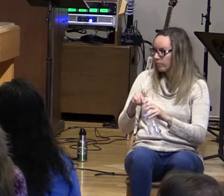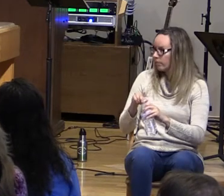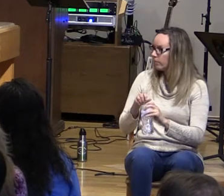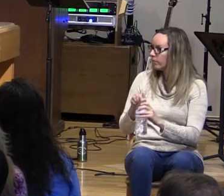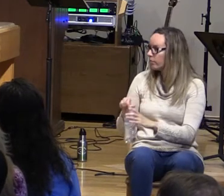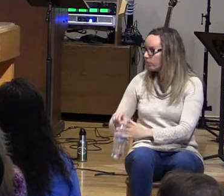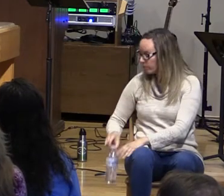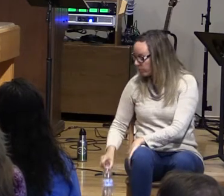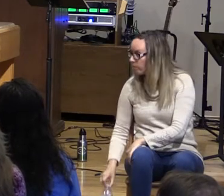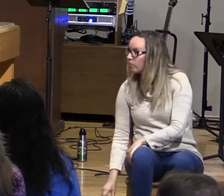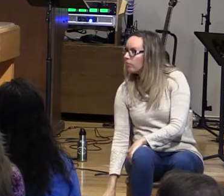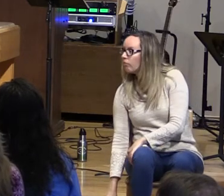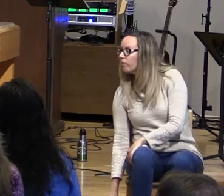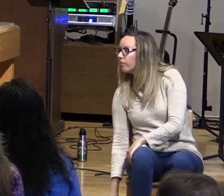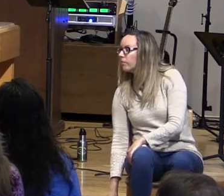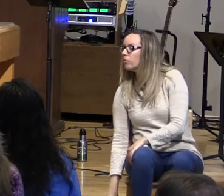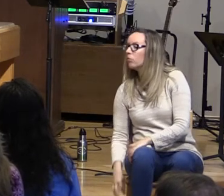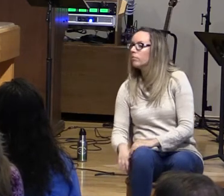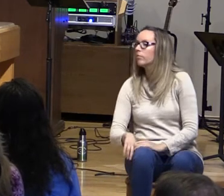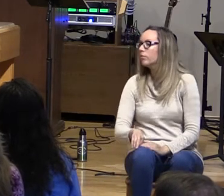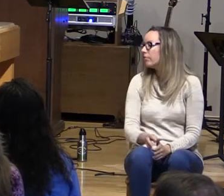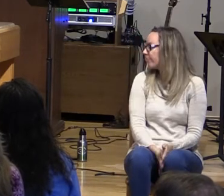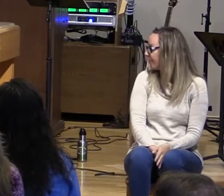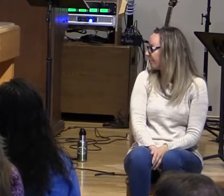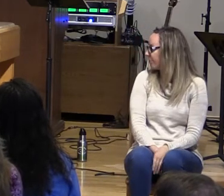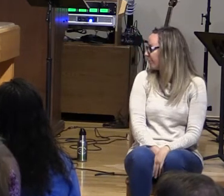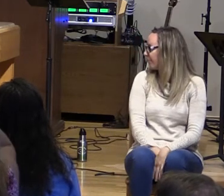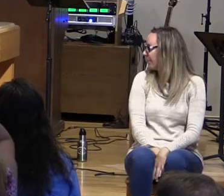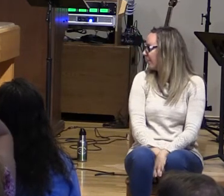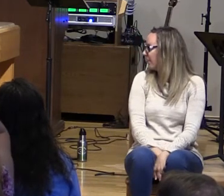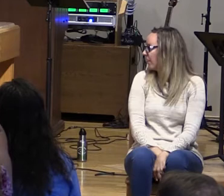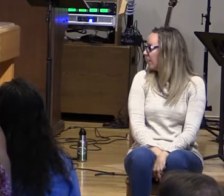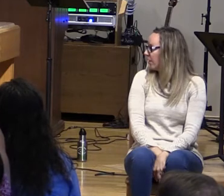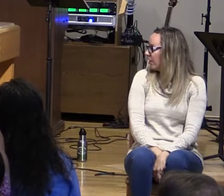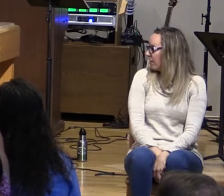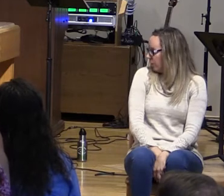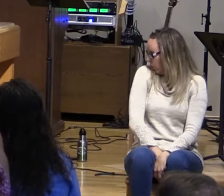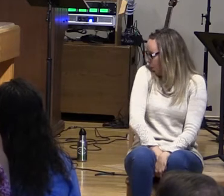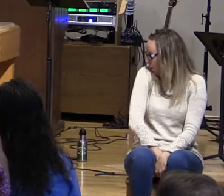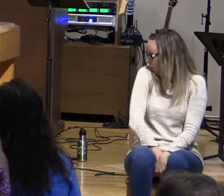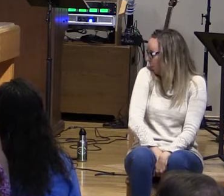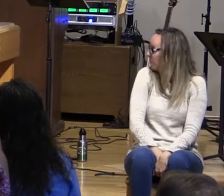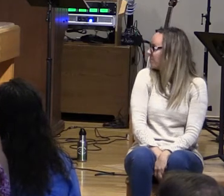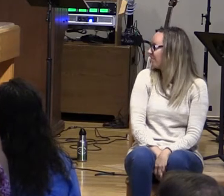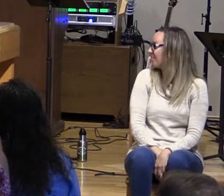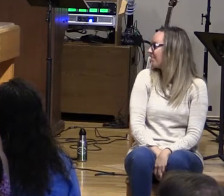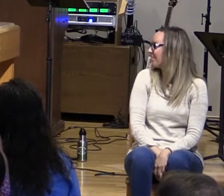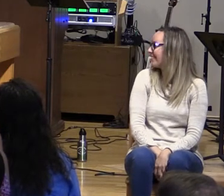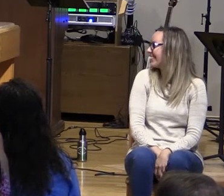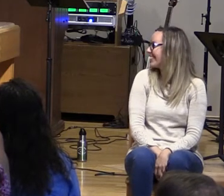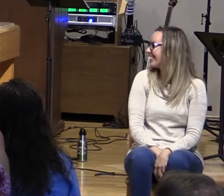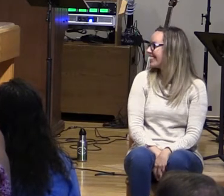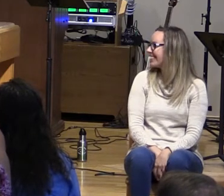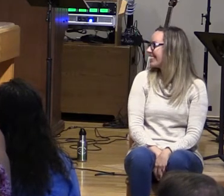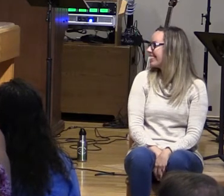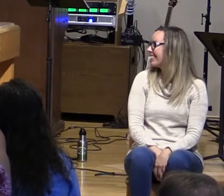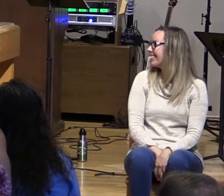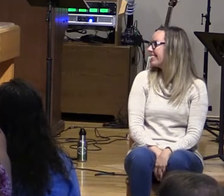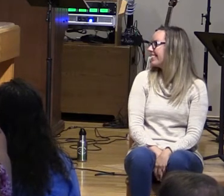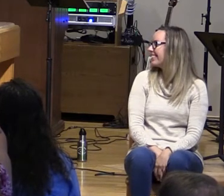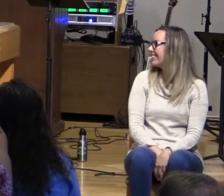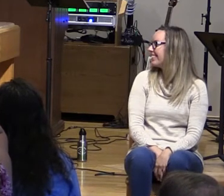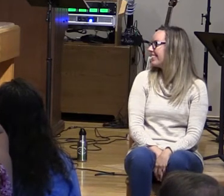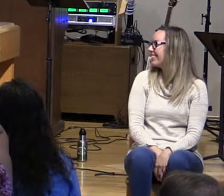your power to increase her faith, confirm her hope, and perfect her in